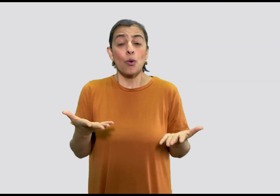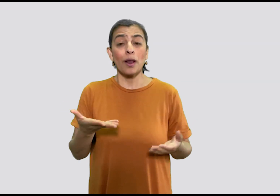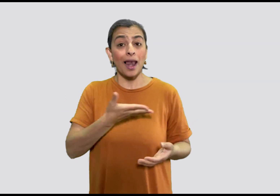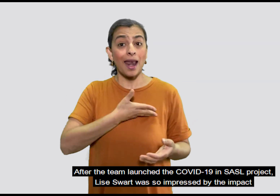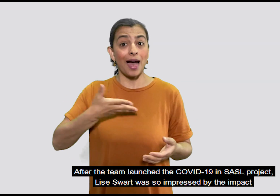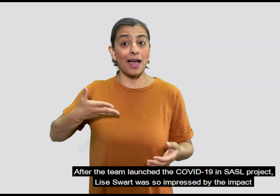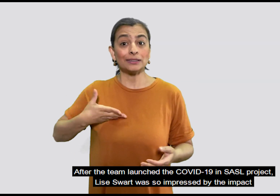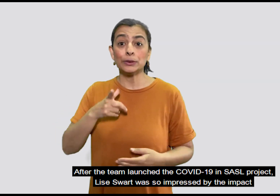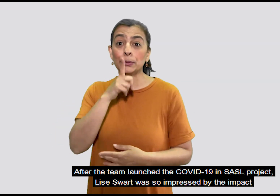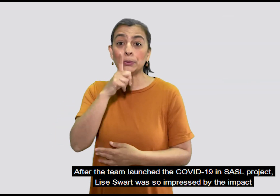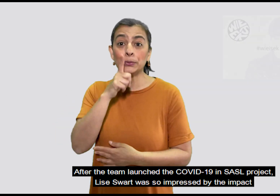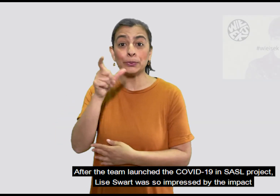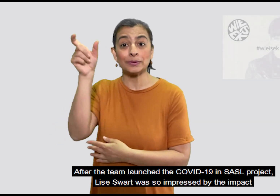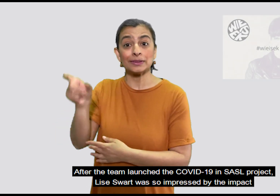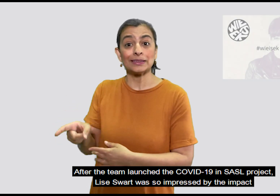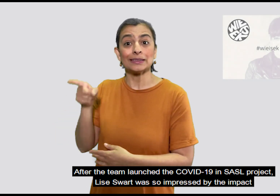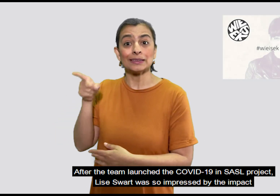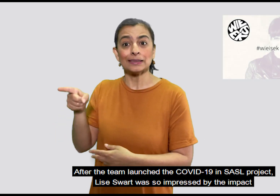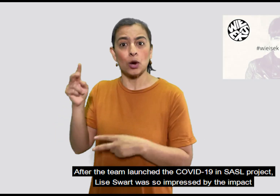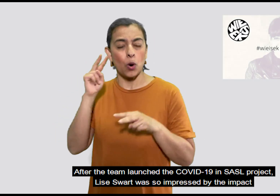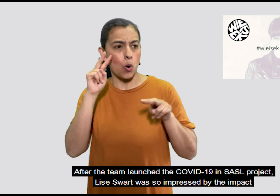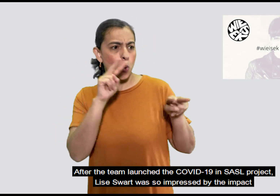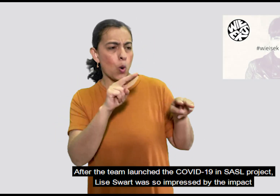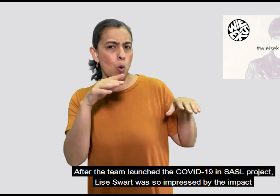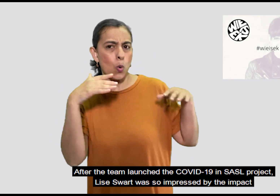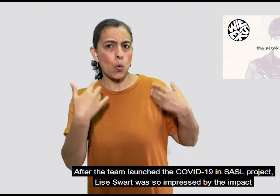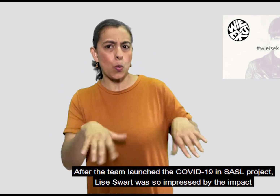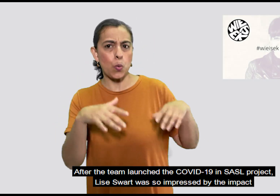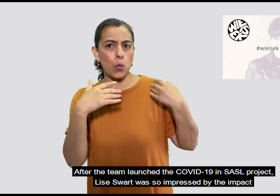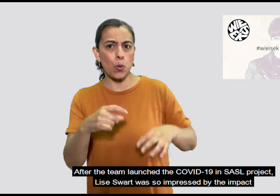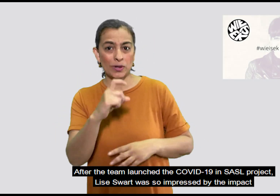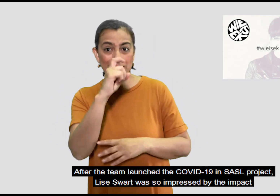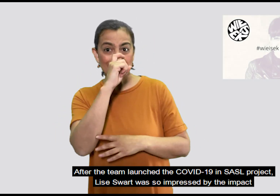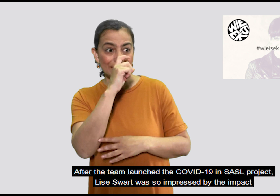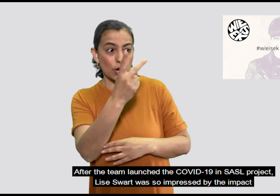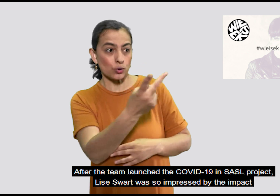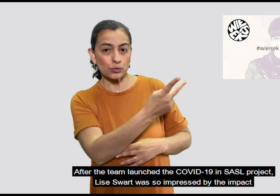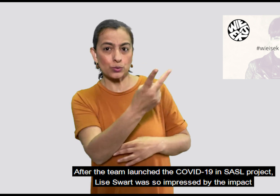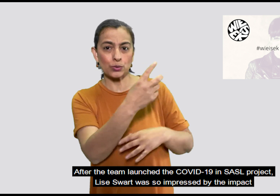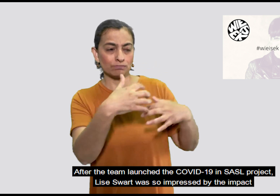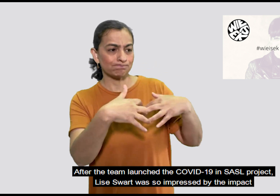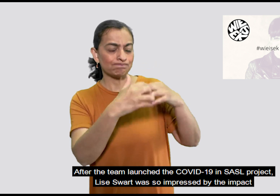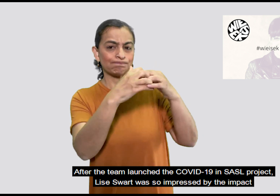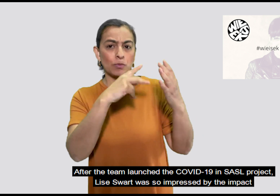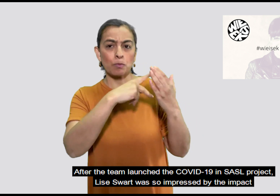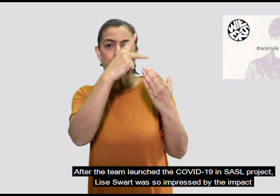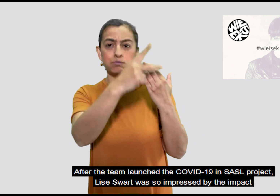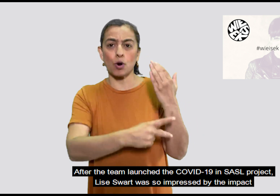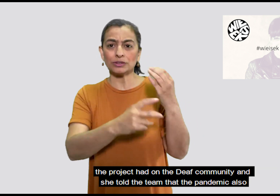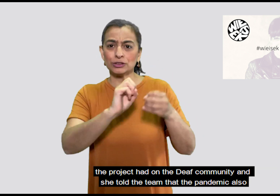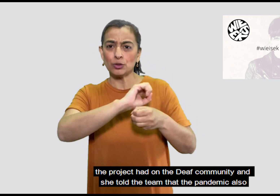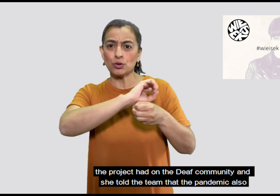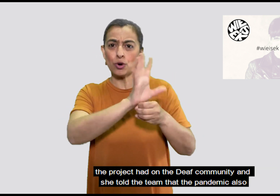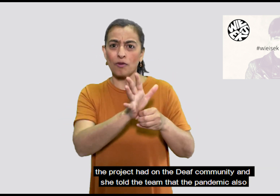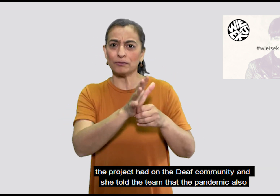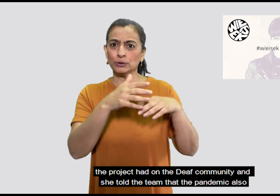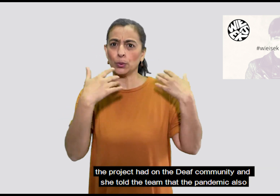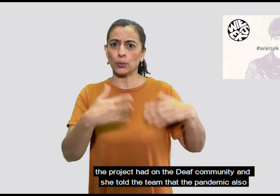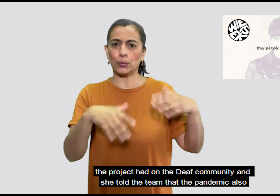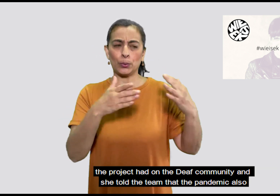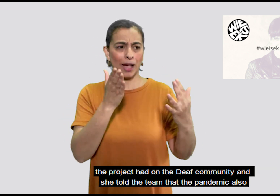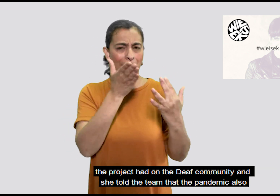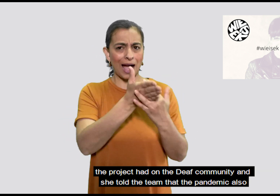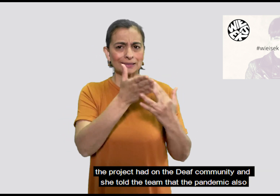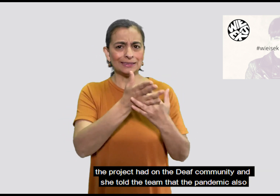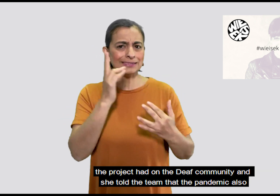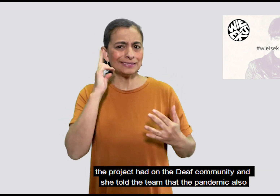SASL. After the team launched the COVID-19 in SASL project, Lisa Swart was so impressed by the impact the